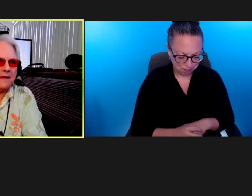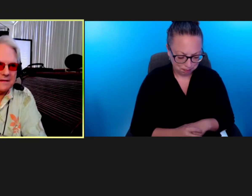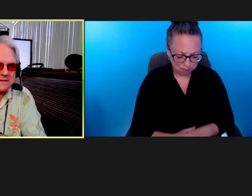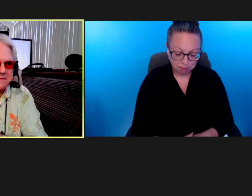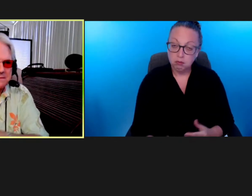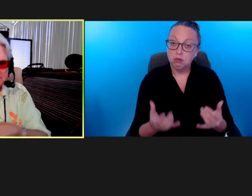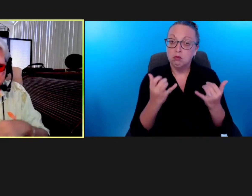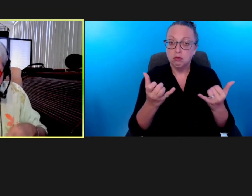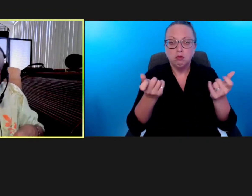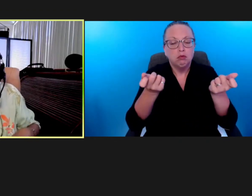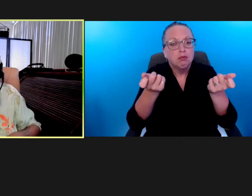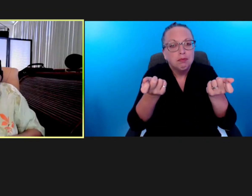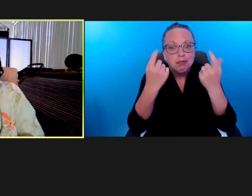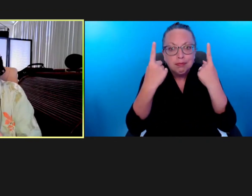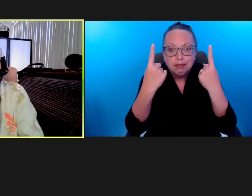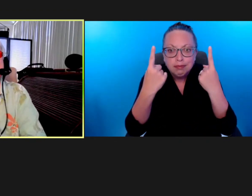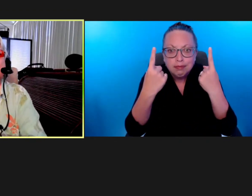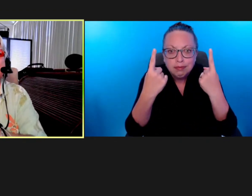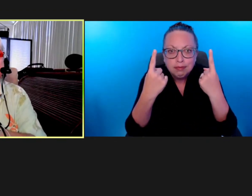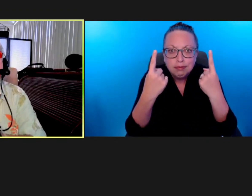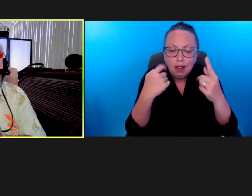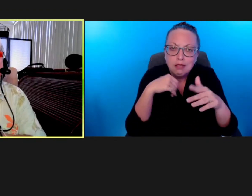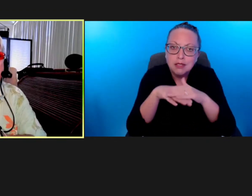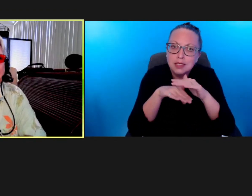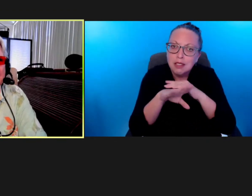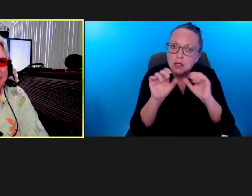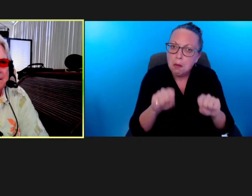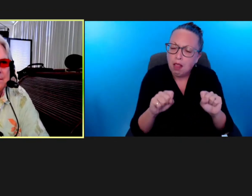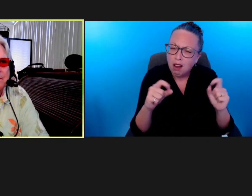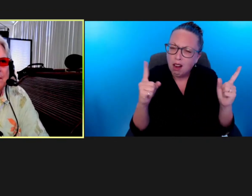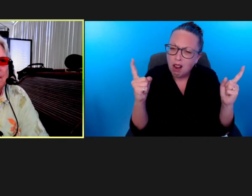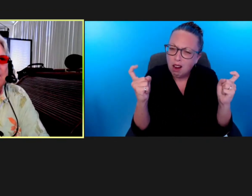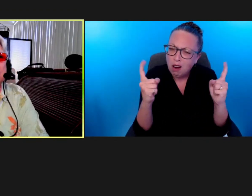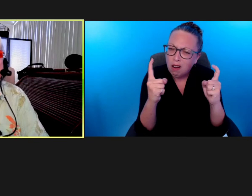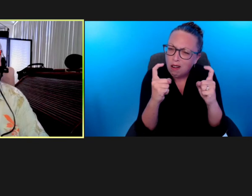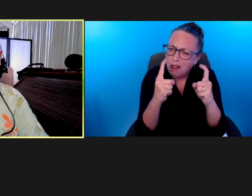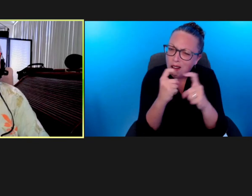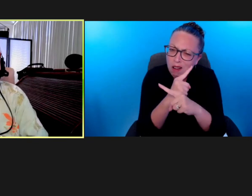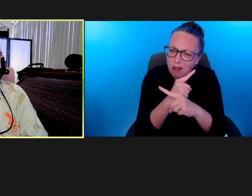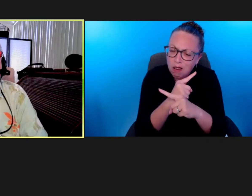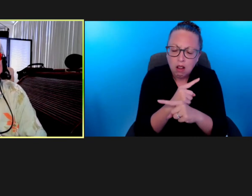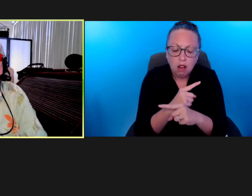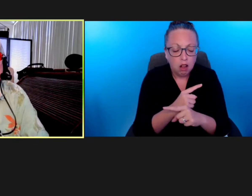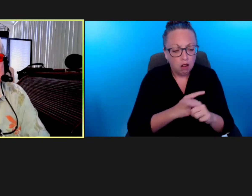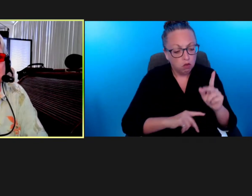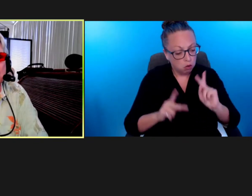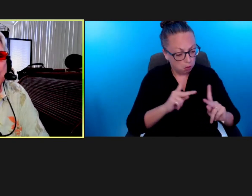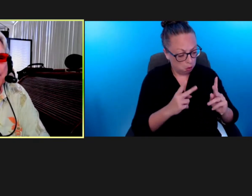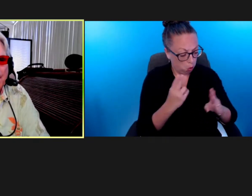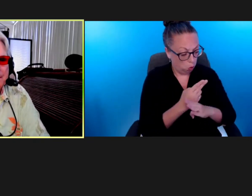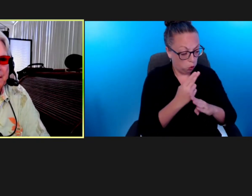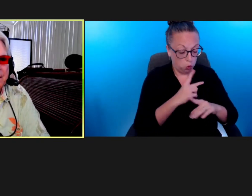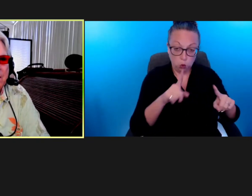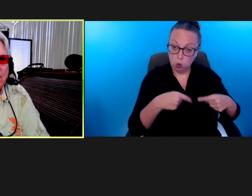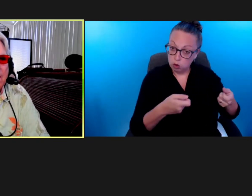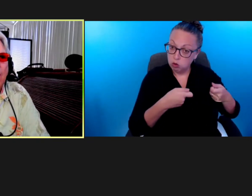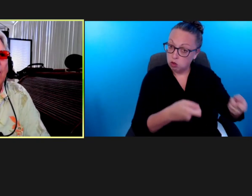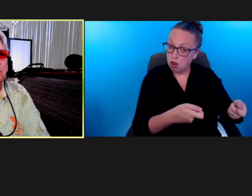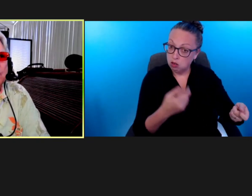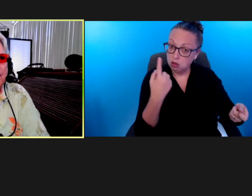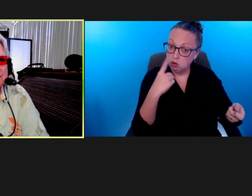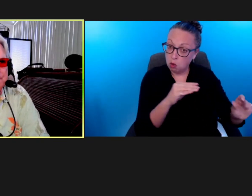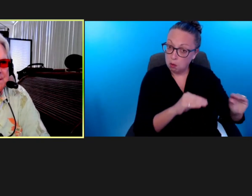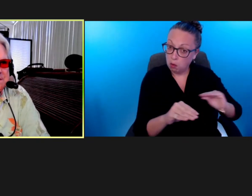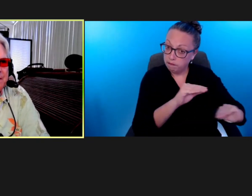Now I get it. Accessibility is complicated. For those who use wheelchairs for mobility,